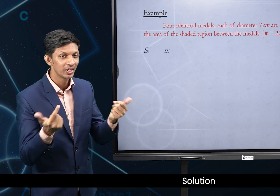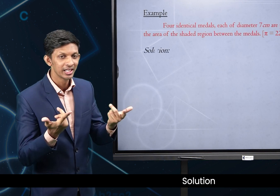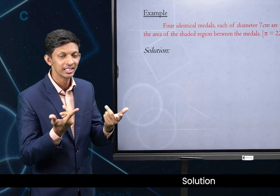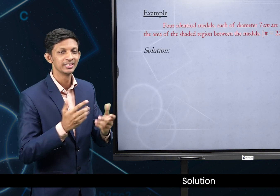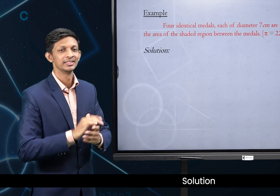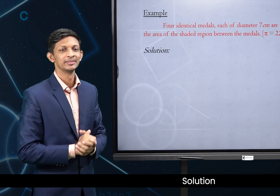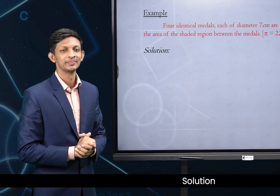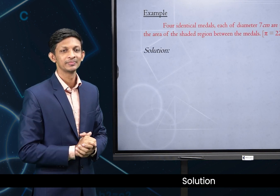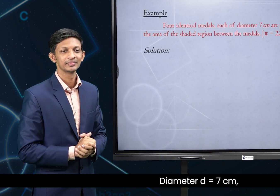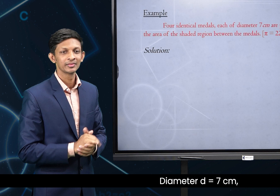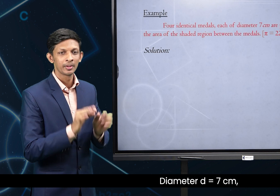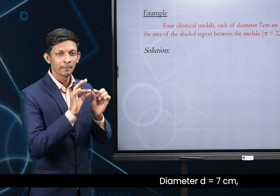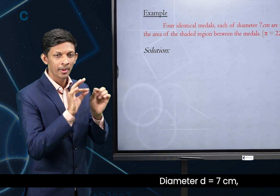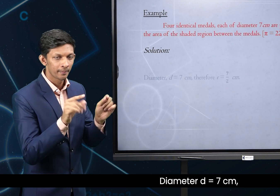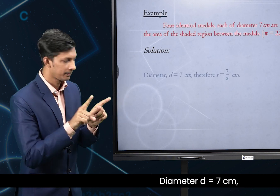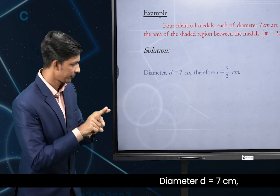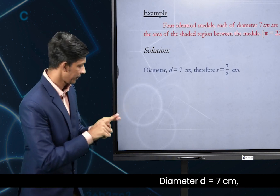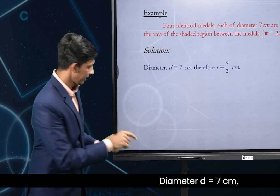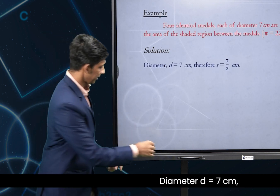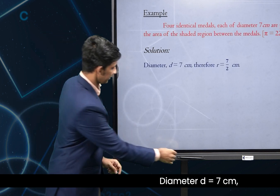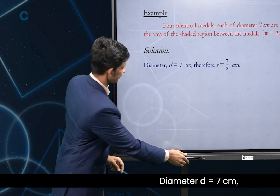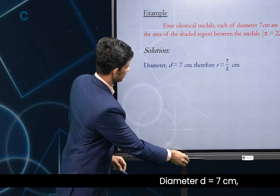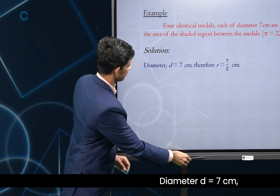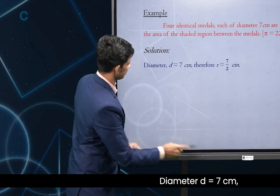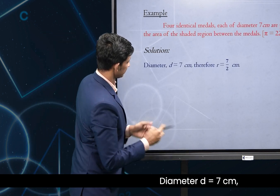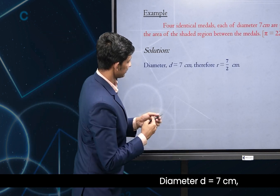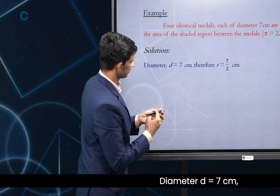Solution. Diameter D is equal to 7 cm.